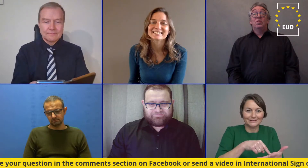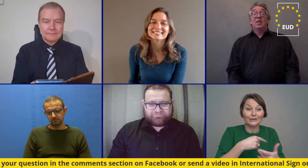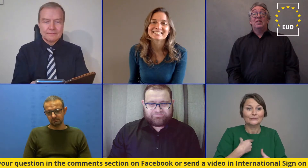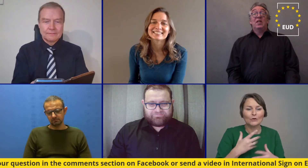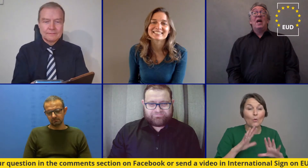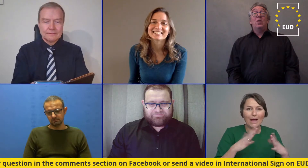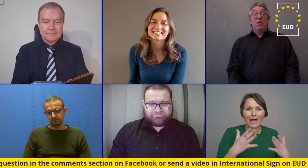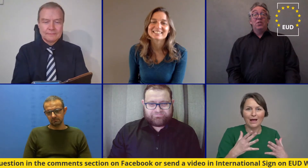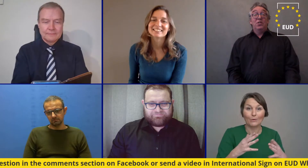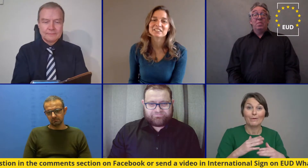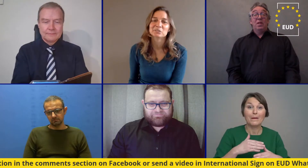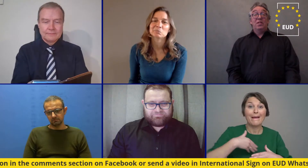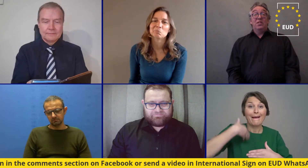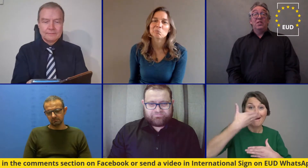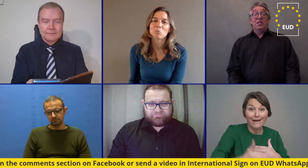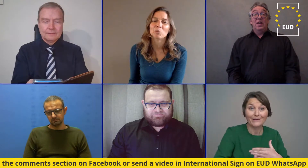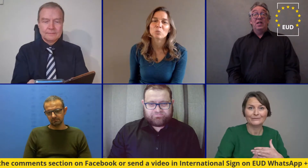it's the language that matters at the end.